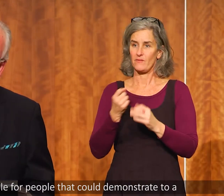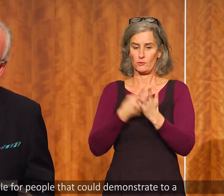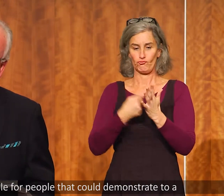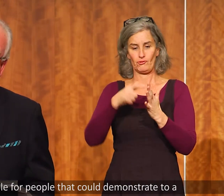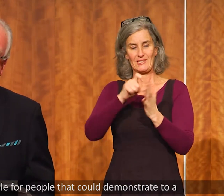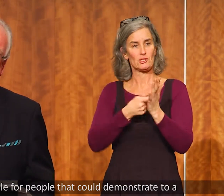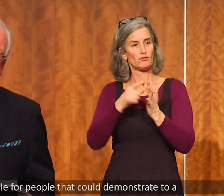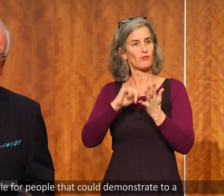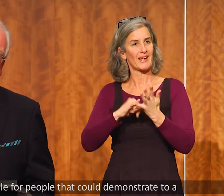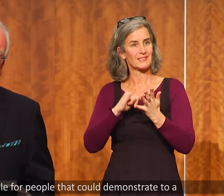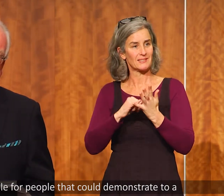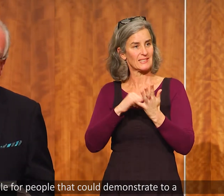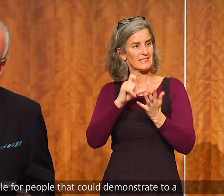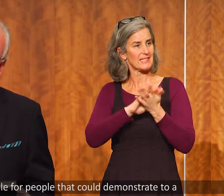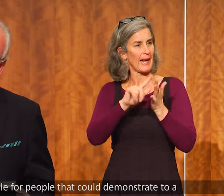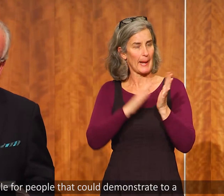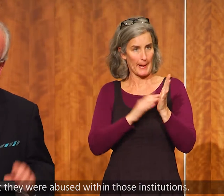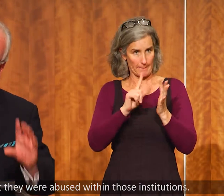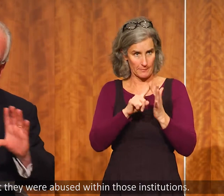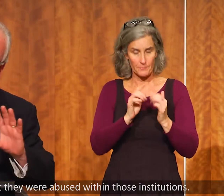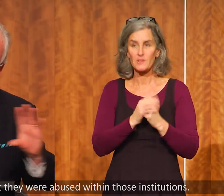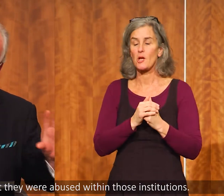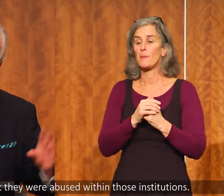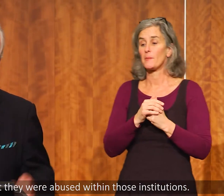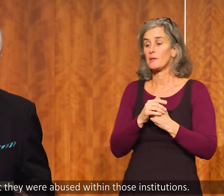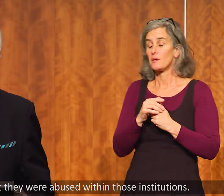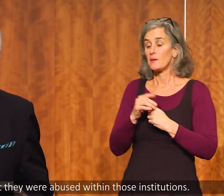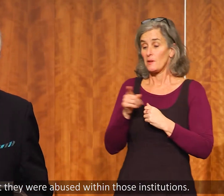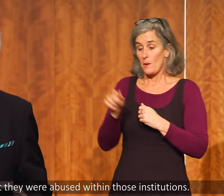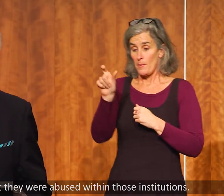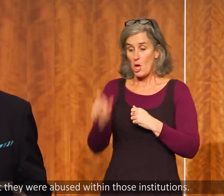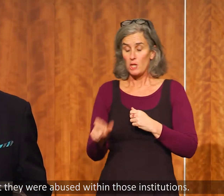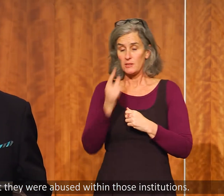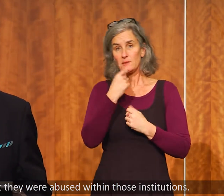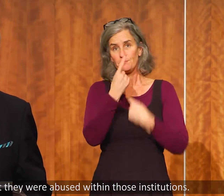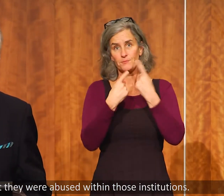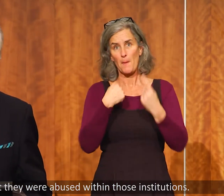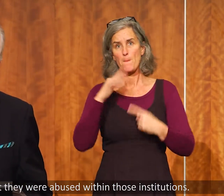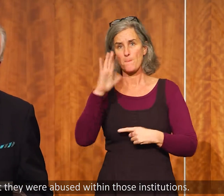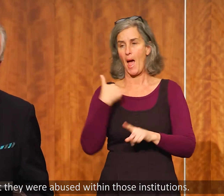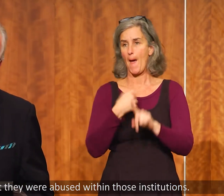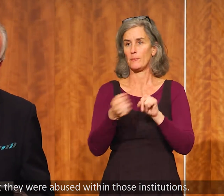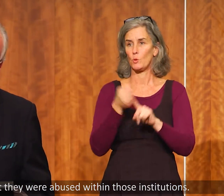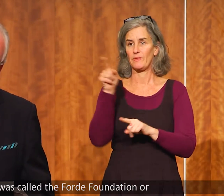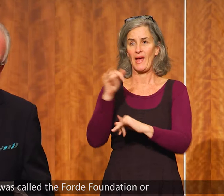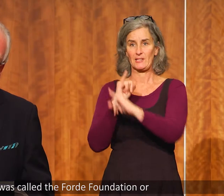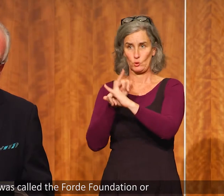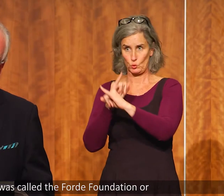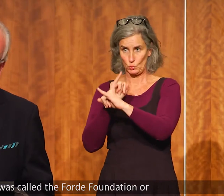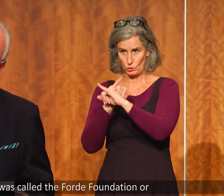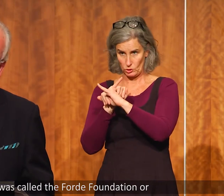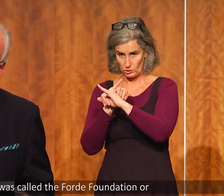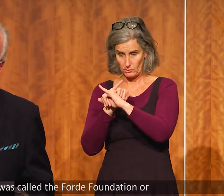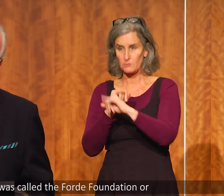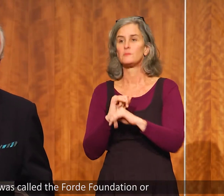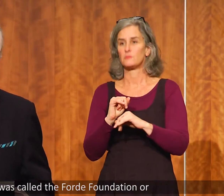amounts available for people that could demonstrate to a fairly low level that they were abused within those institutions. And that was